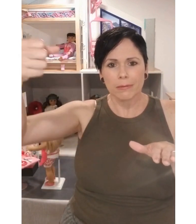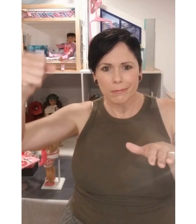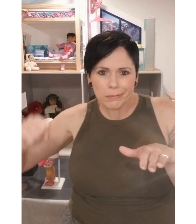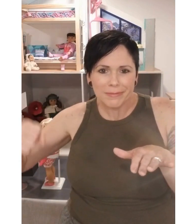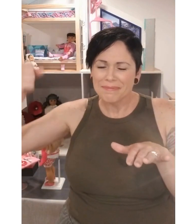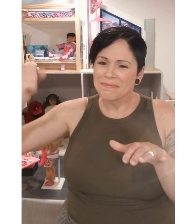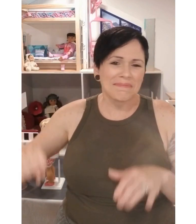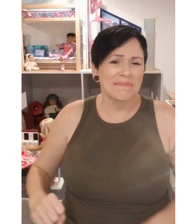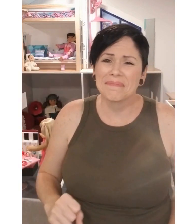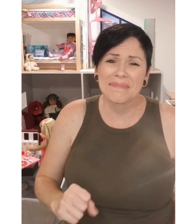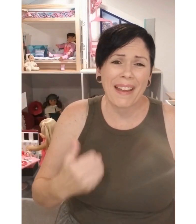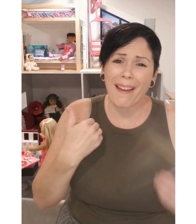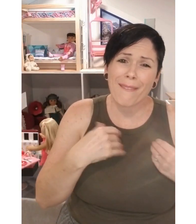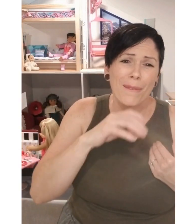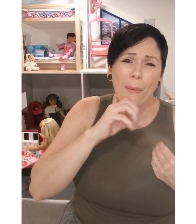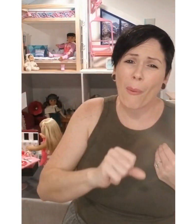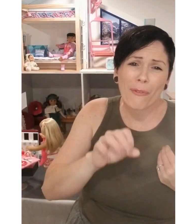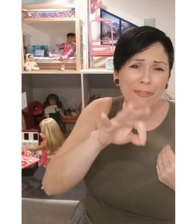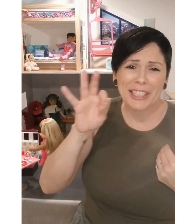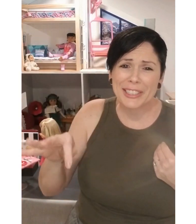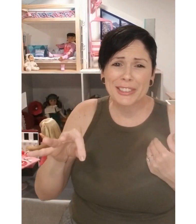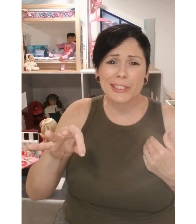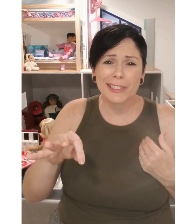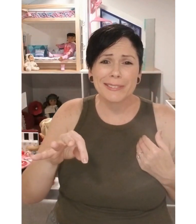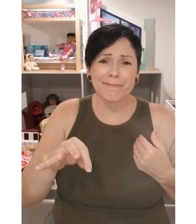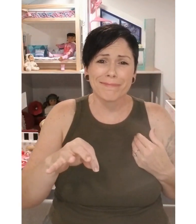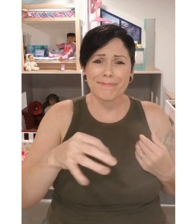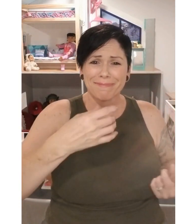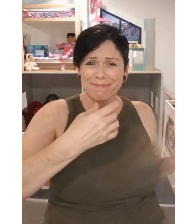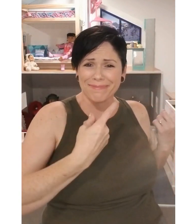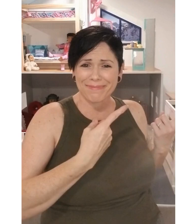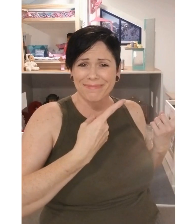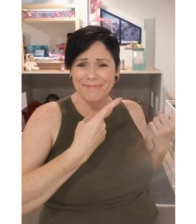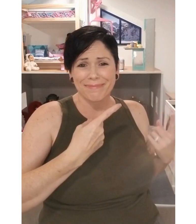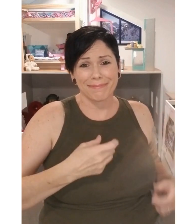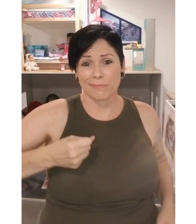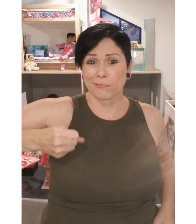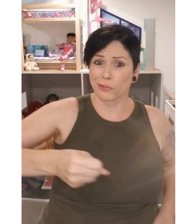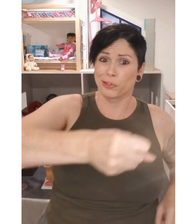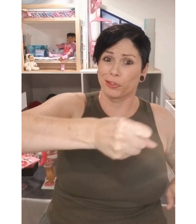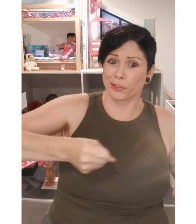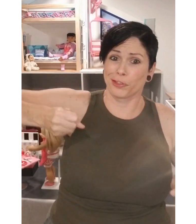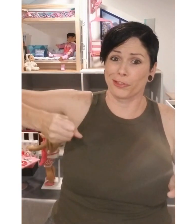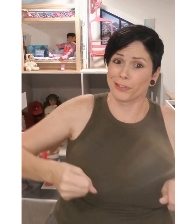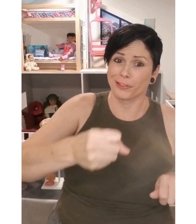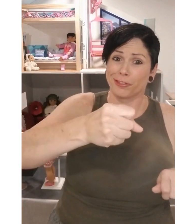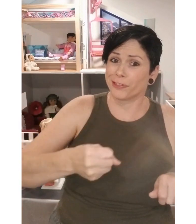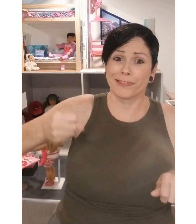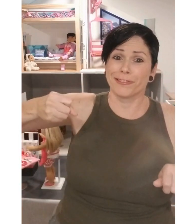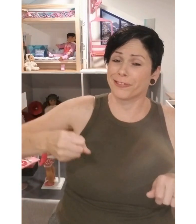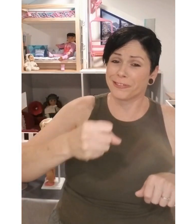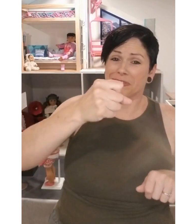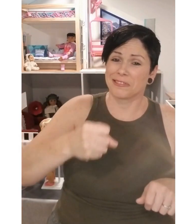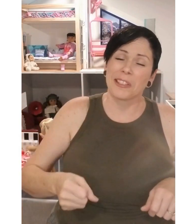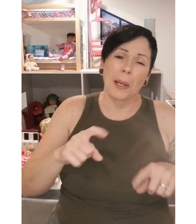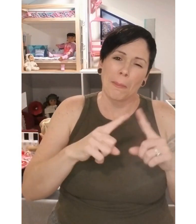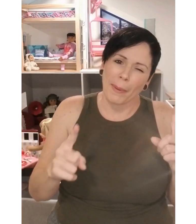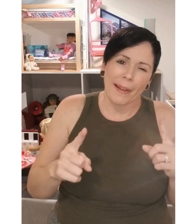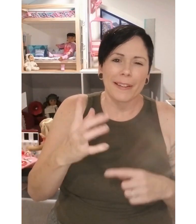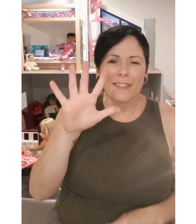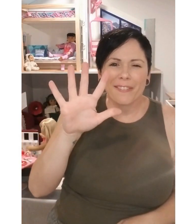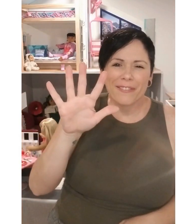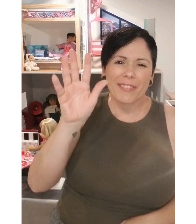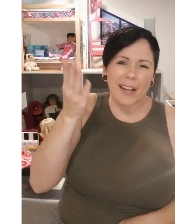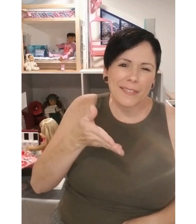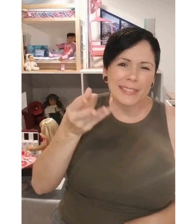I just sawed them. Fortunately, 5/16 diameter is pretty easy to cut through. So I cut them and I sanded all